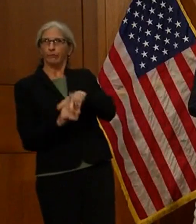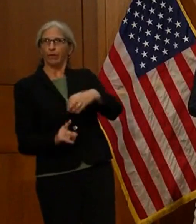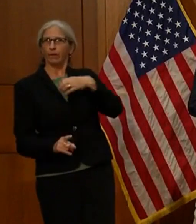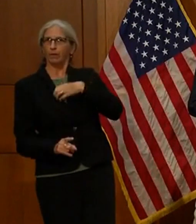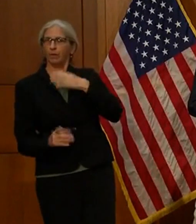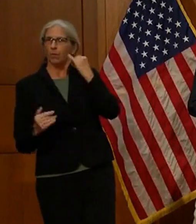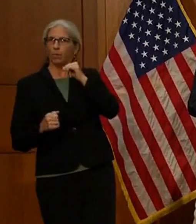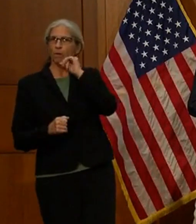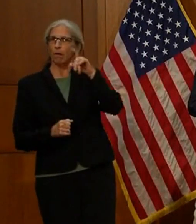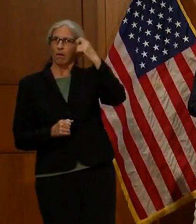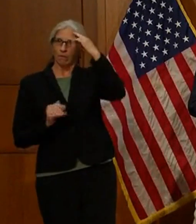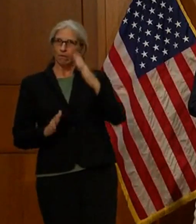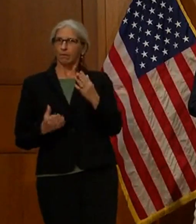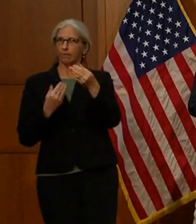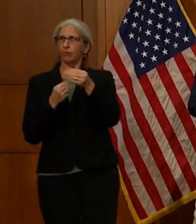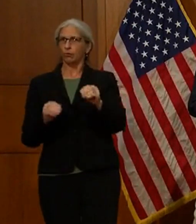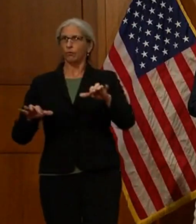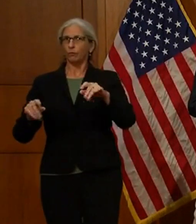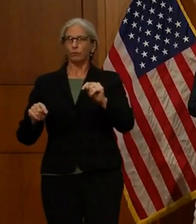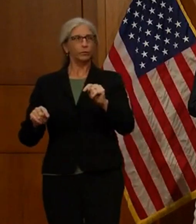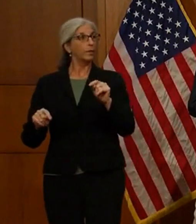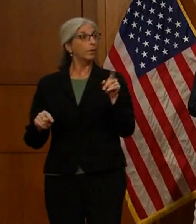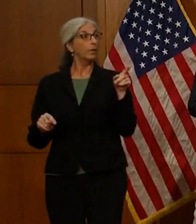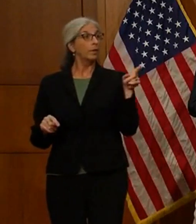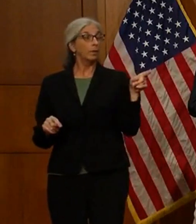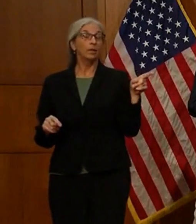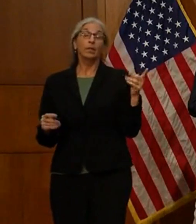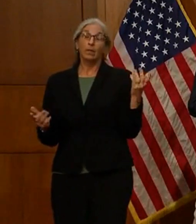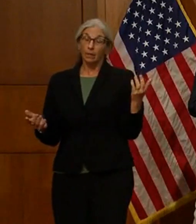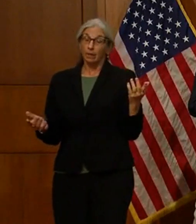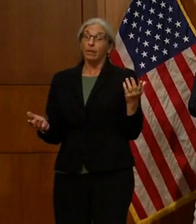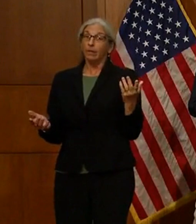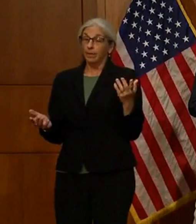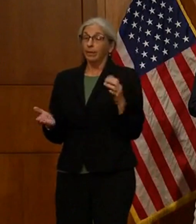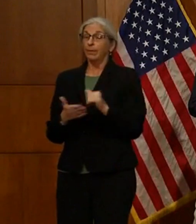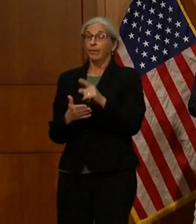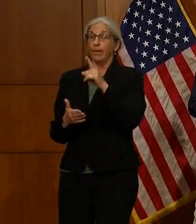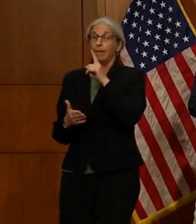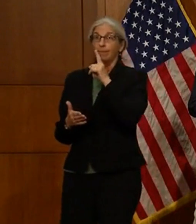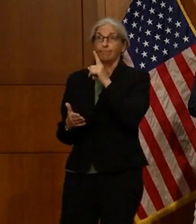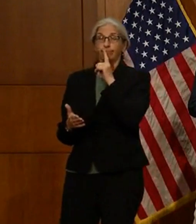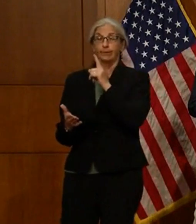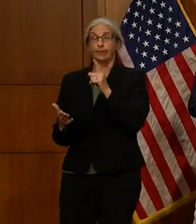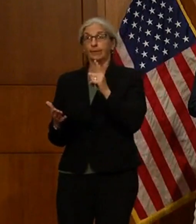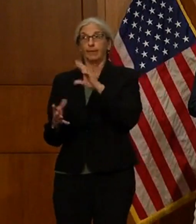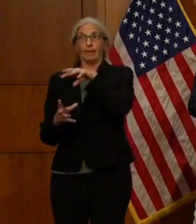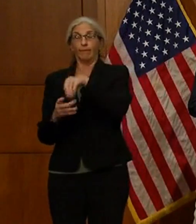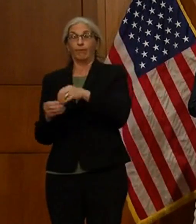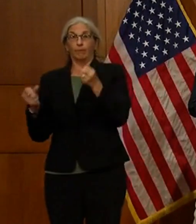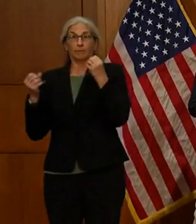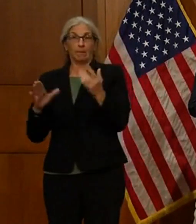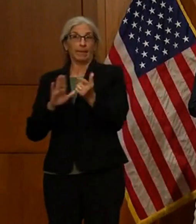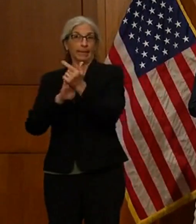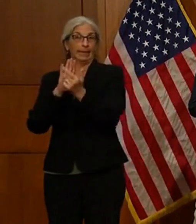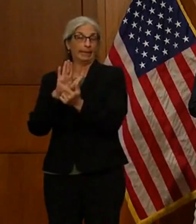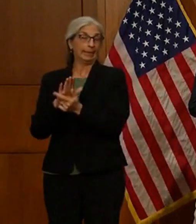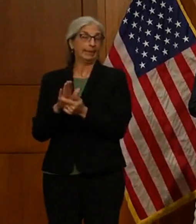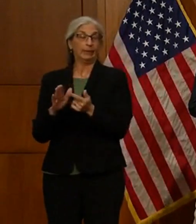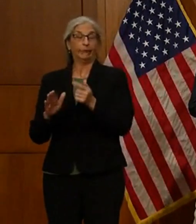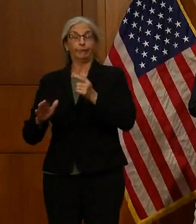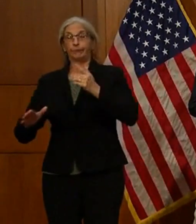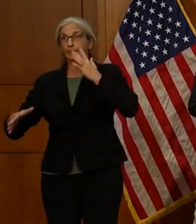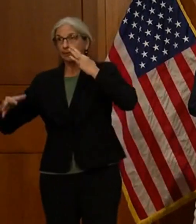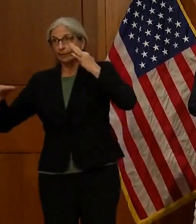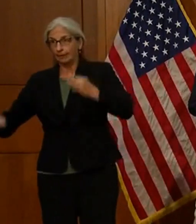yourself? Well, this kind of delves into probably a lot of legal standing issues that you're not interested in, but